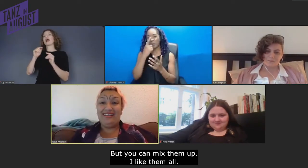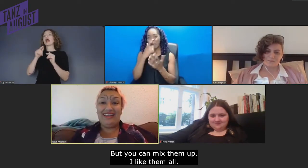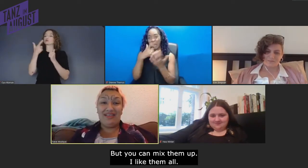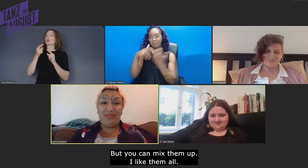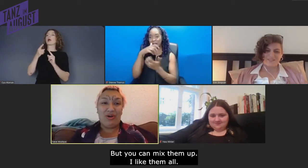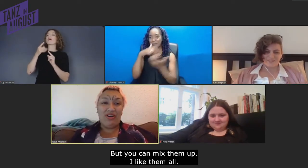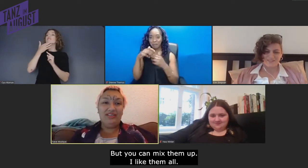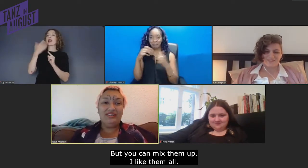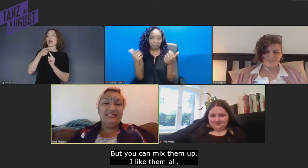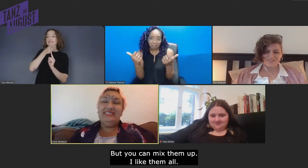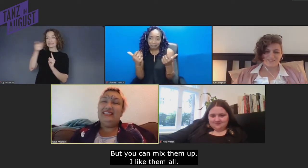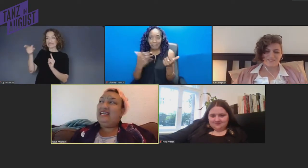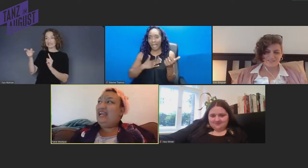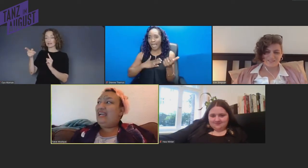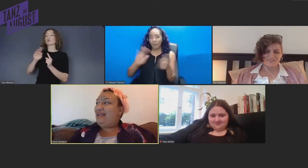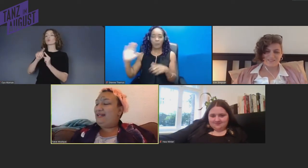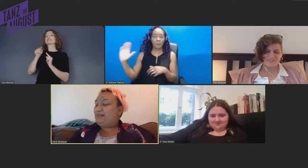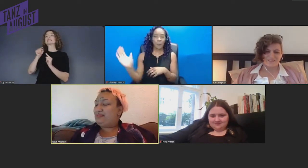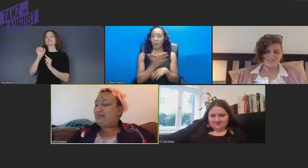I like them all.